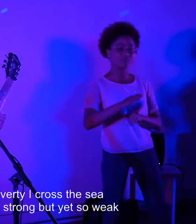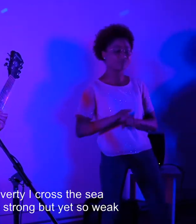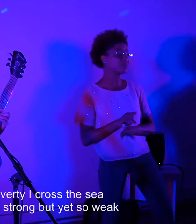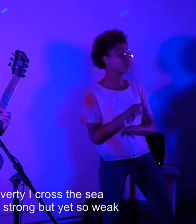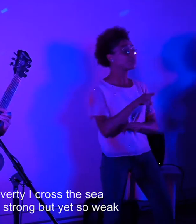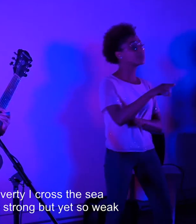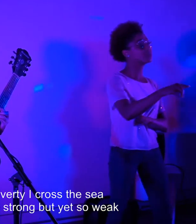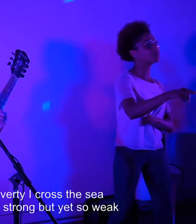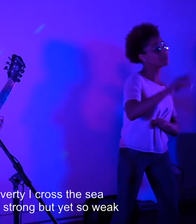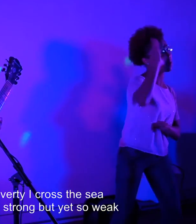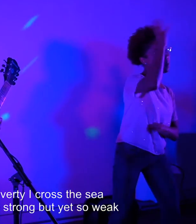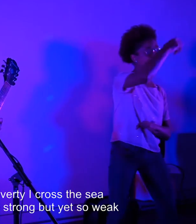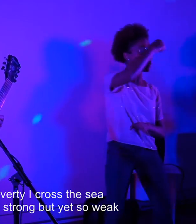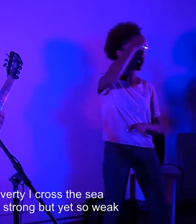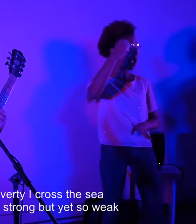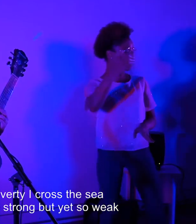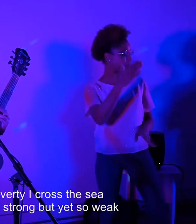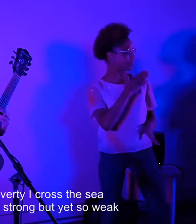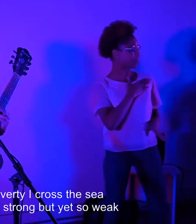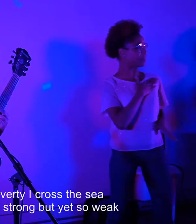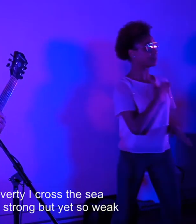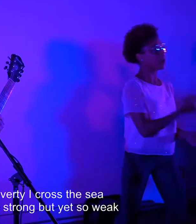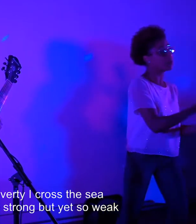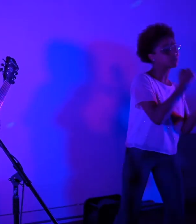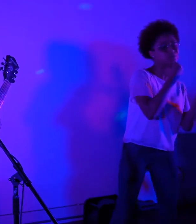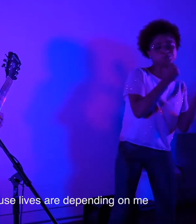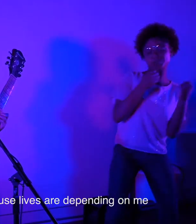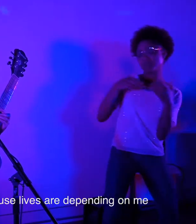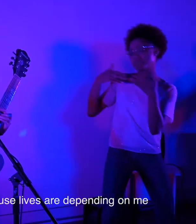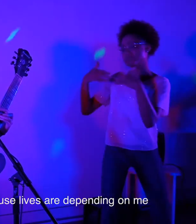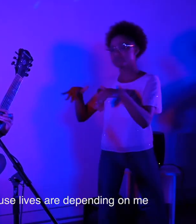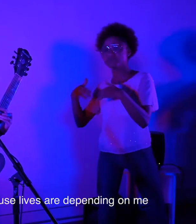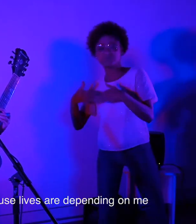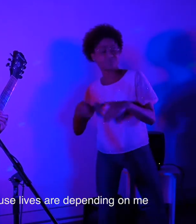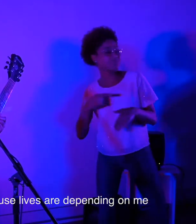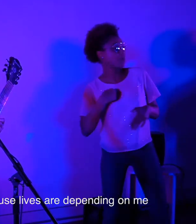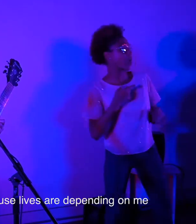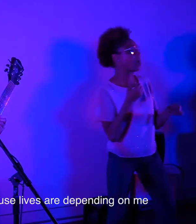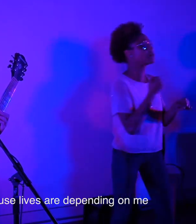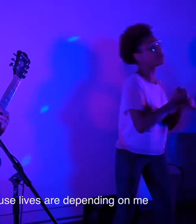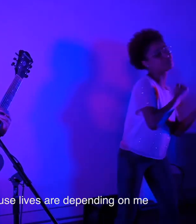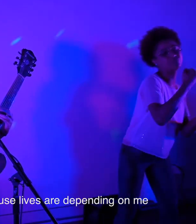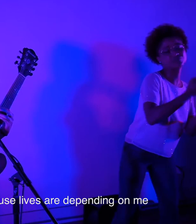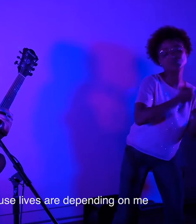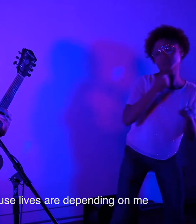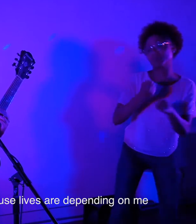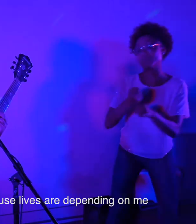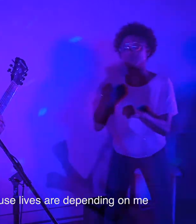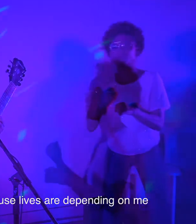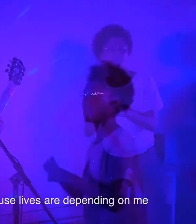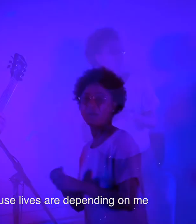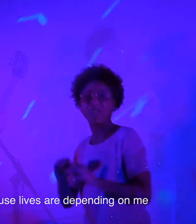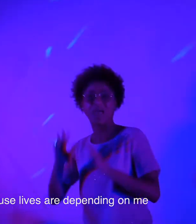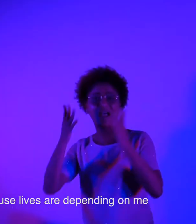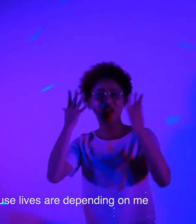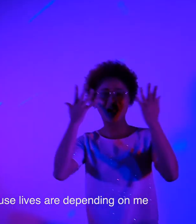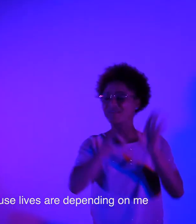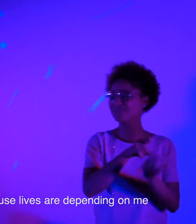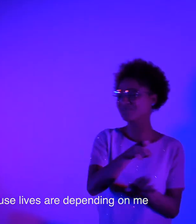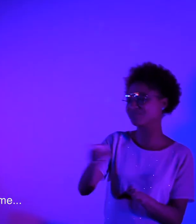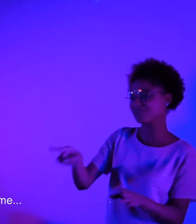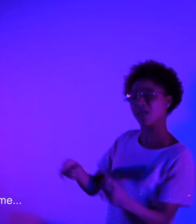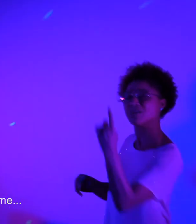sea. My mind and my heart are strong, but yet so weak. But I gotta keep on working because lives are depending on